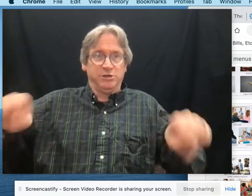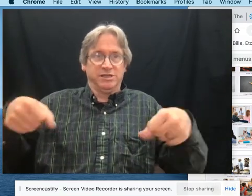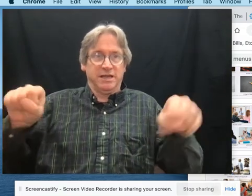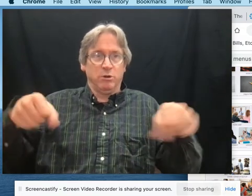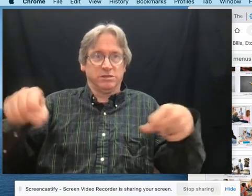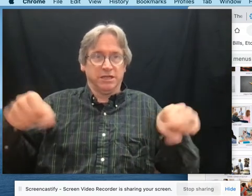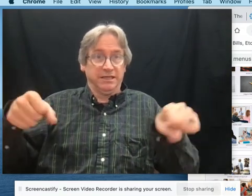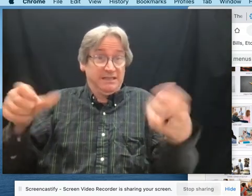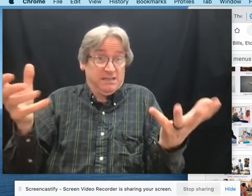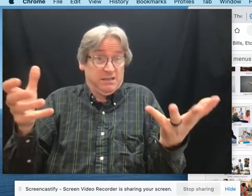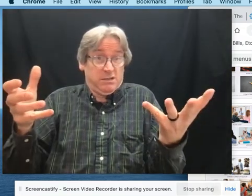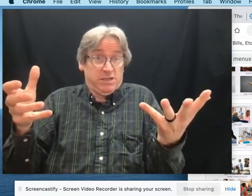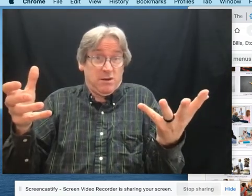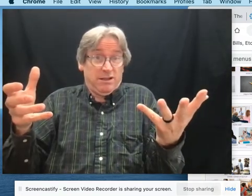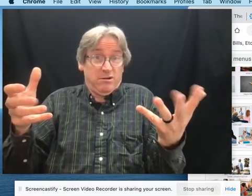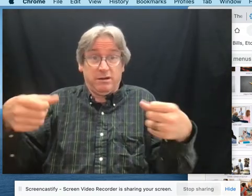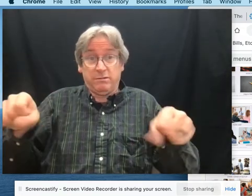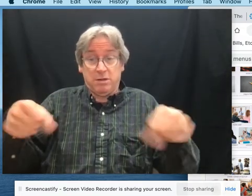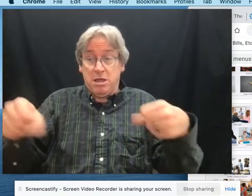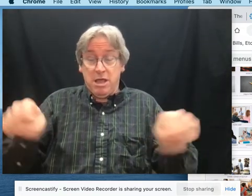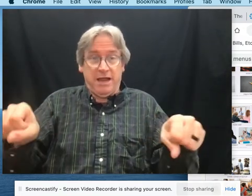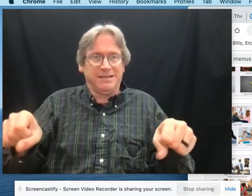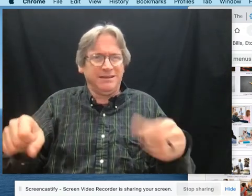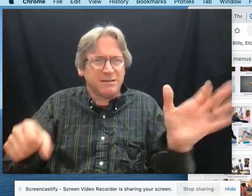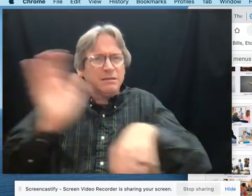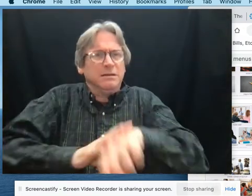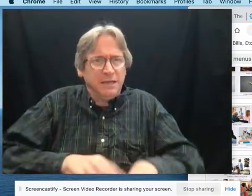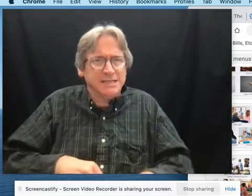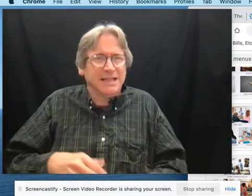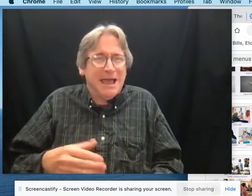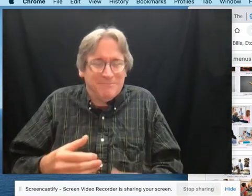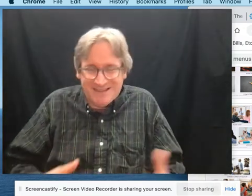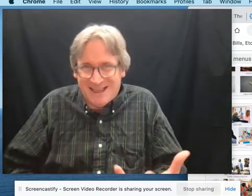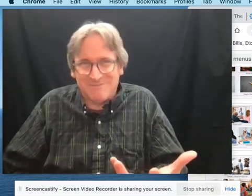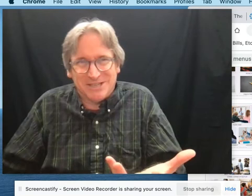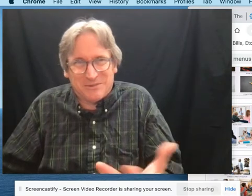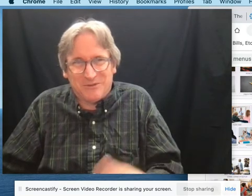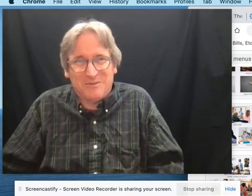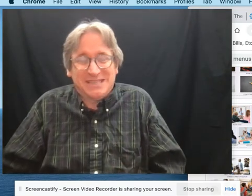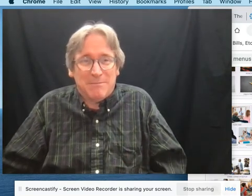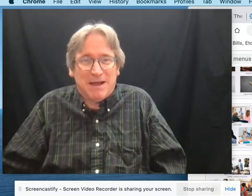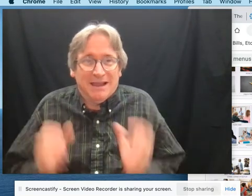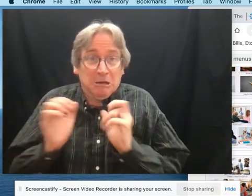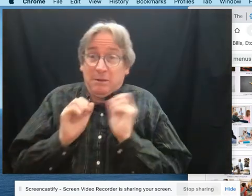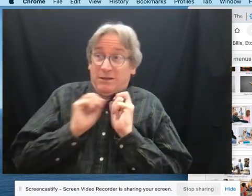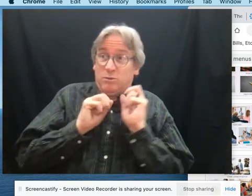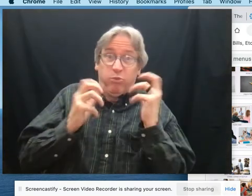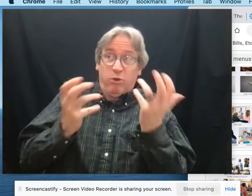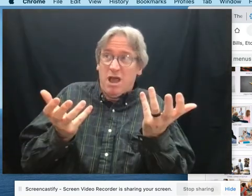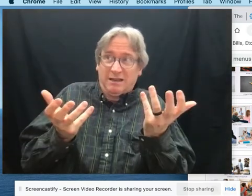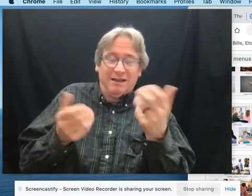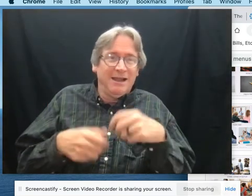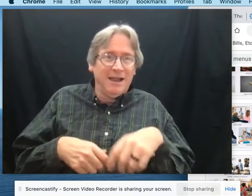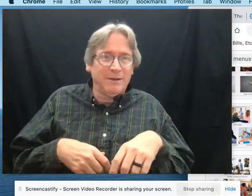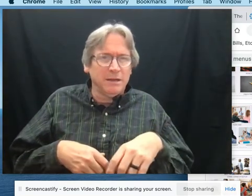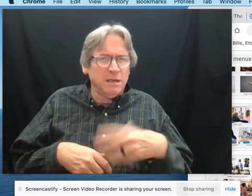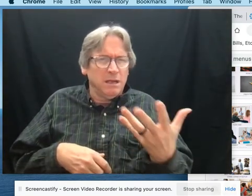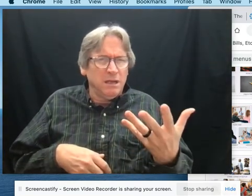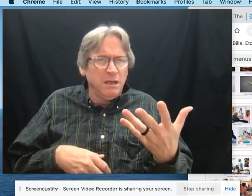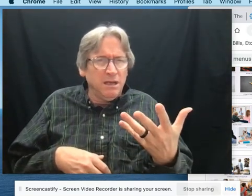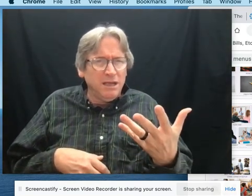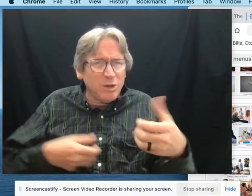i used to sign motorcycle like this because that's how i learned it and he was like he slept i was interpreting for me slapped my hand like what he